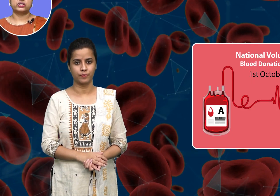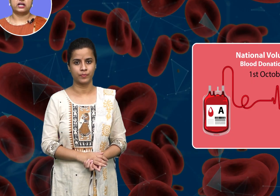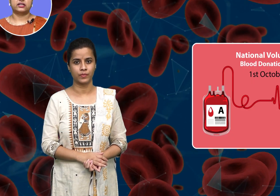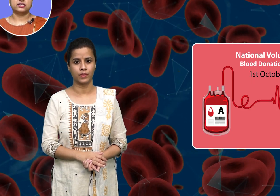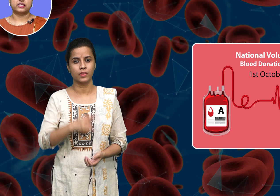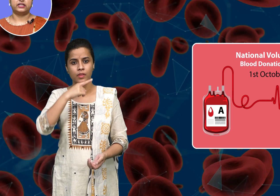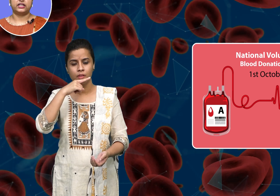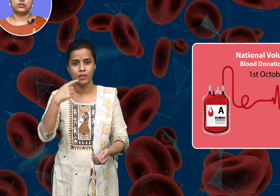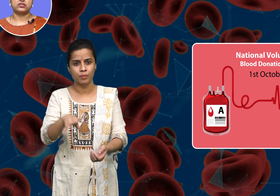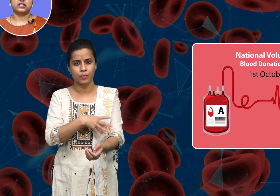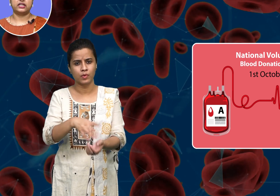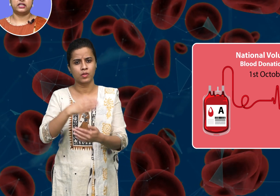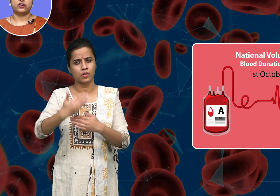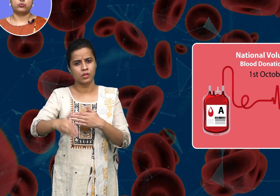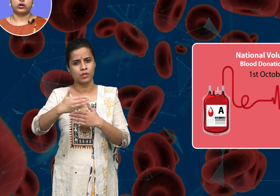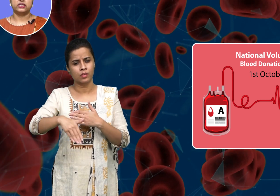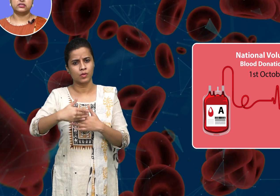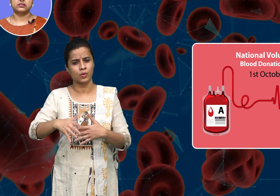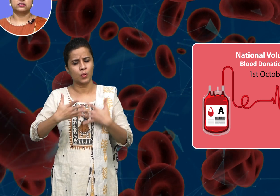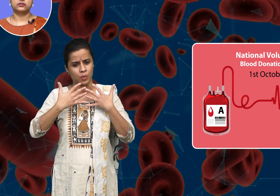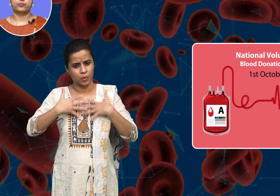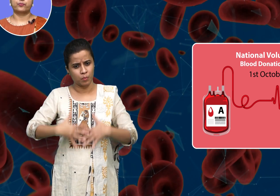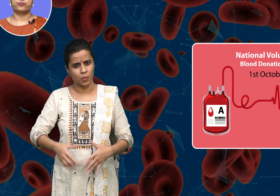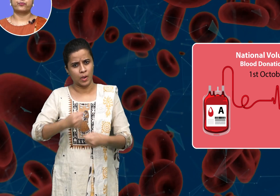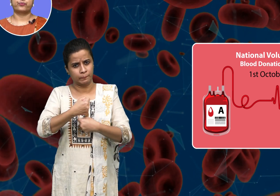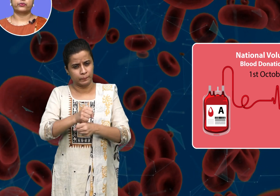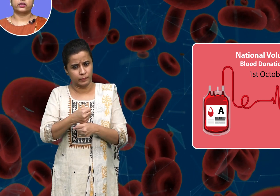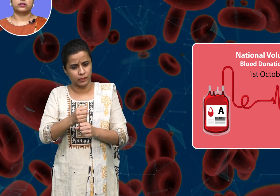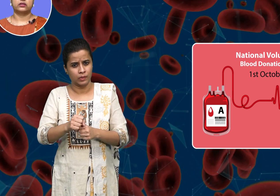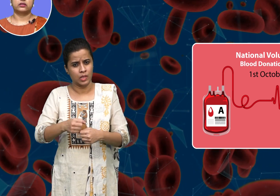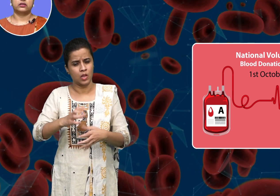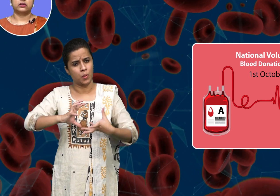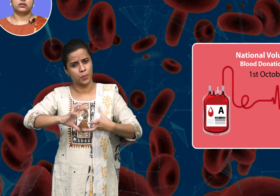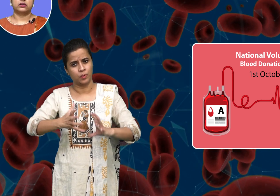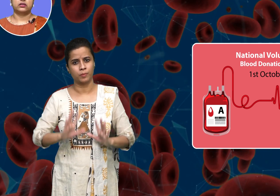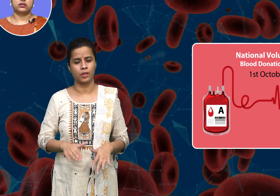Blood production occurs continuously in our bodies.